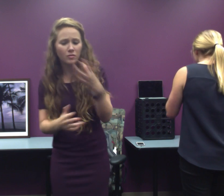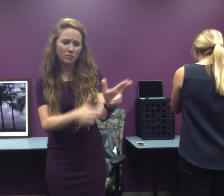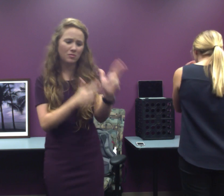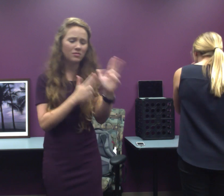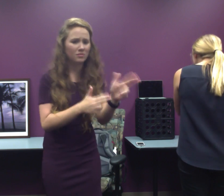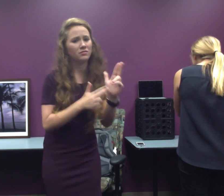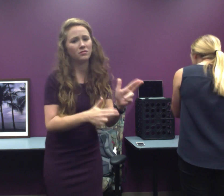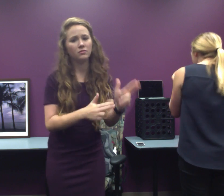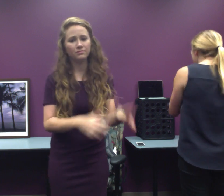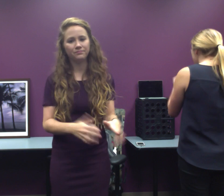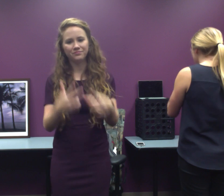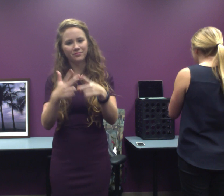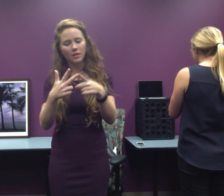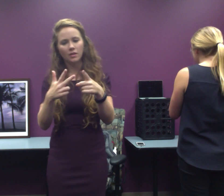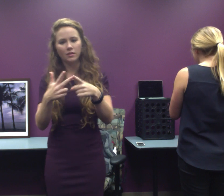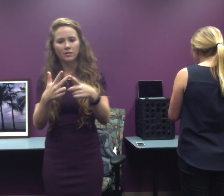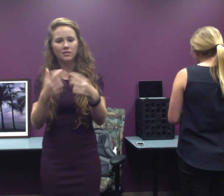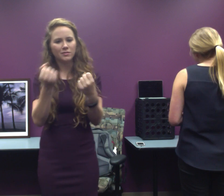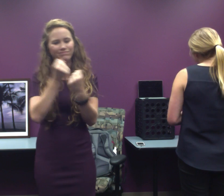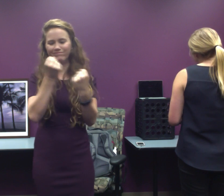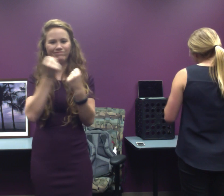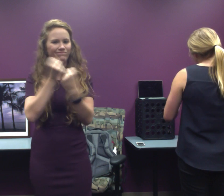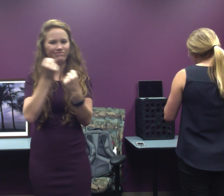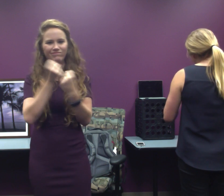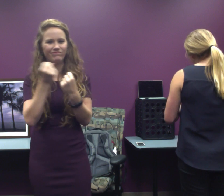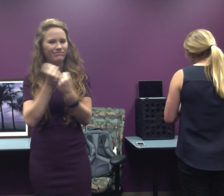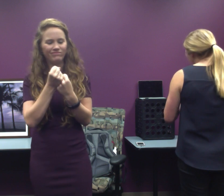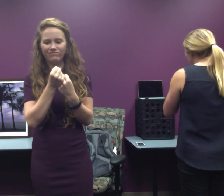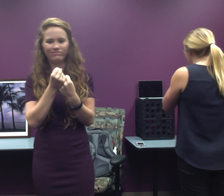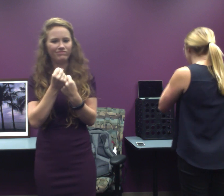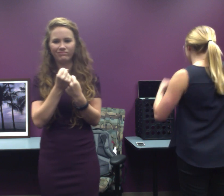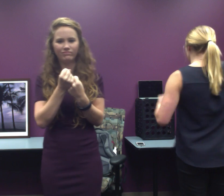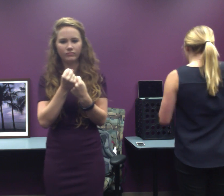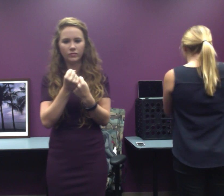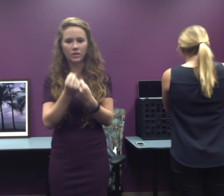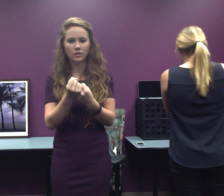support. We're going to look at a pie graph.